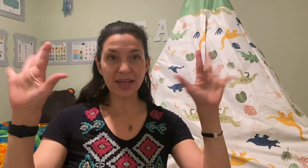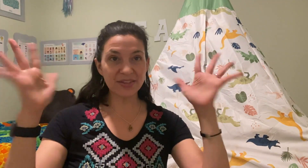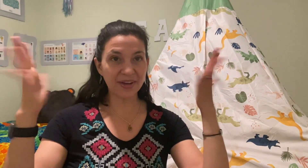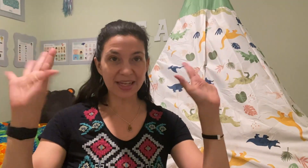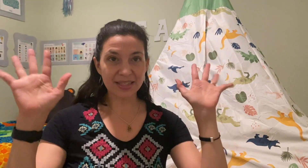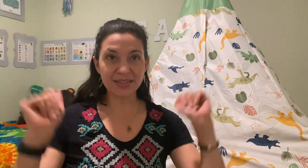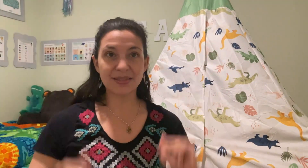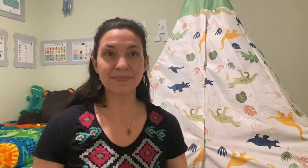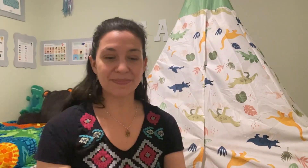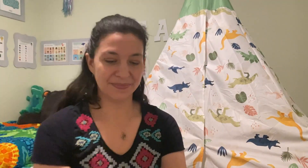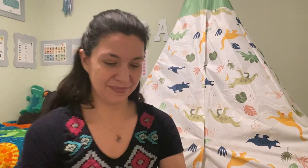is fine.